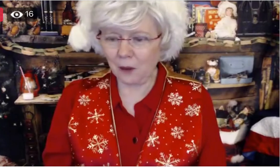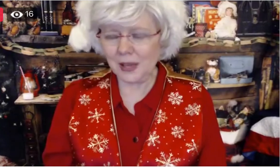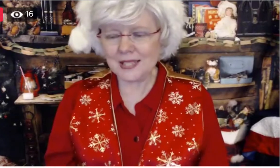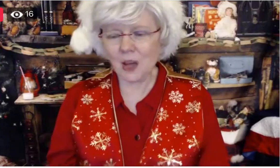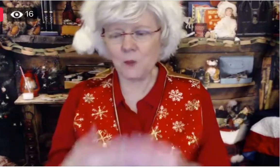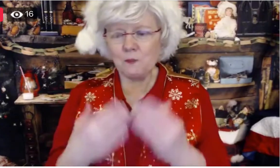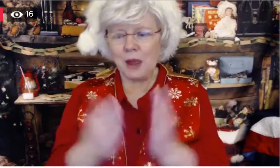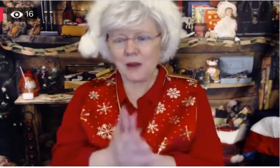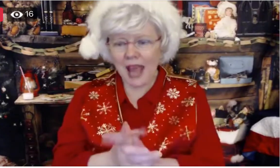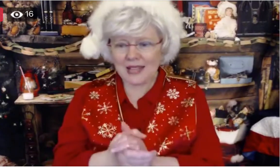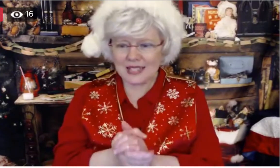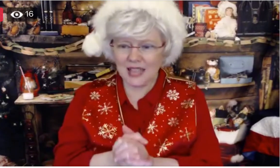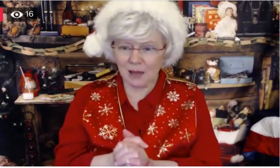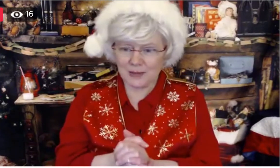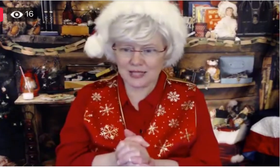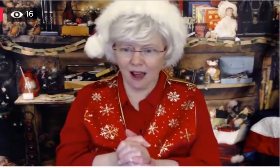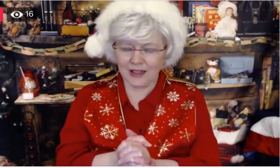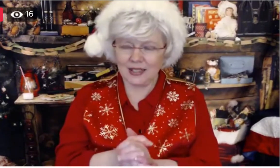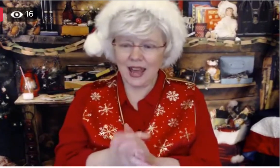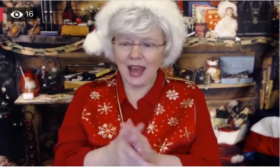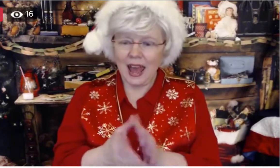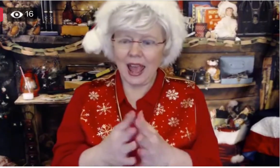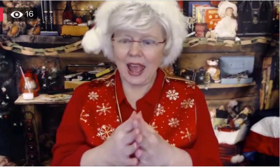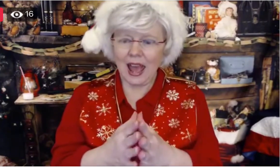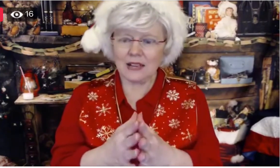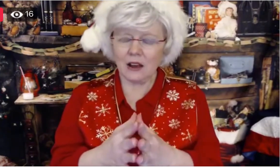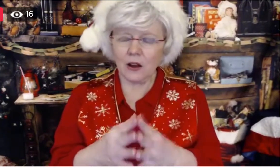Mary. So Mary has a name sign. And